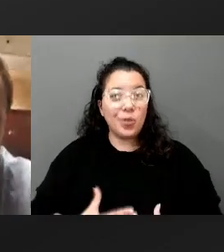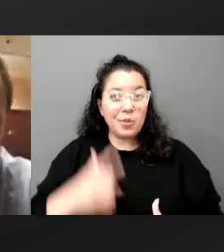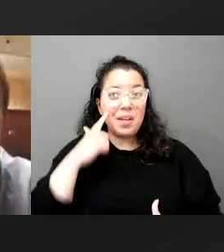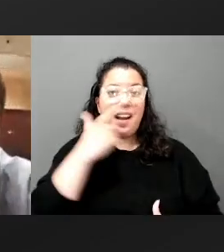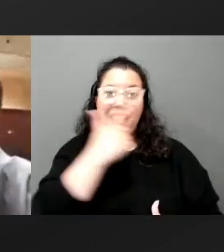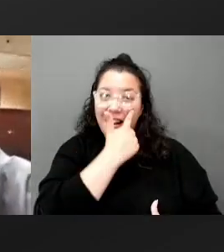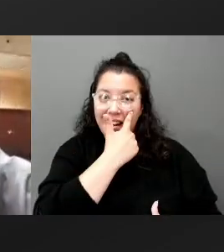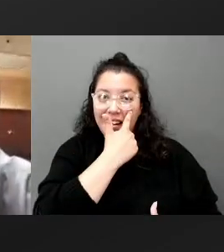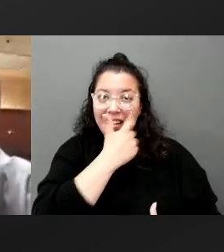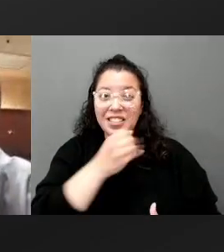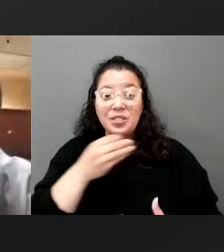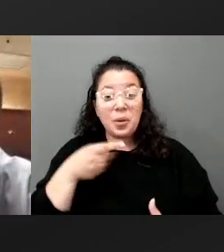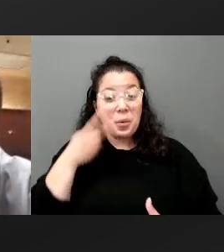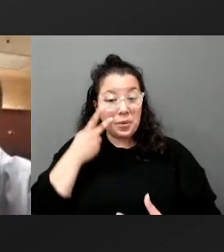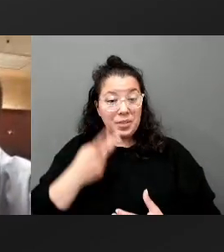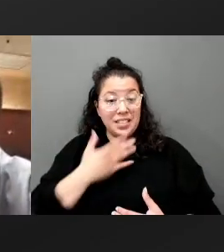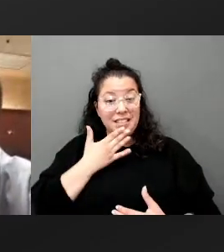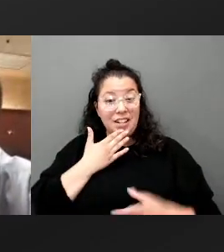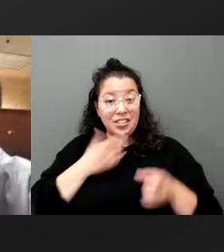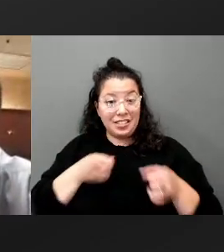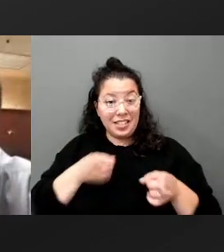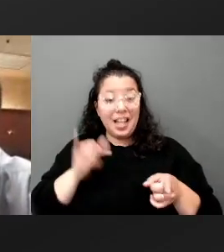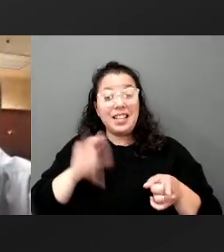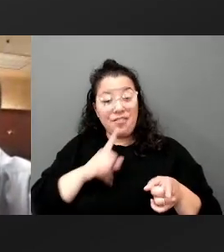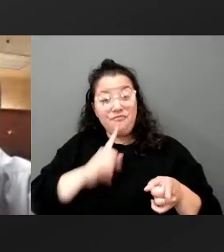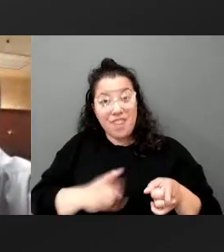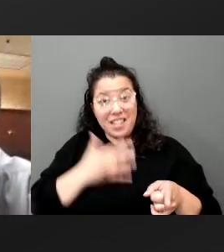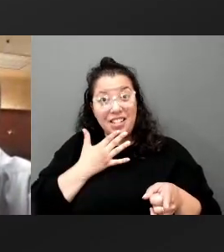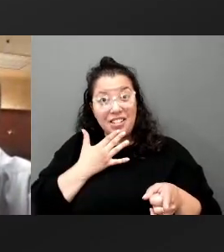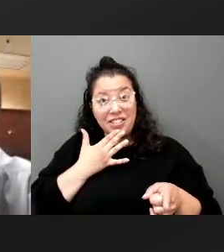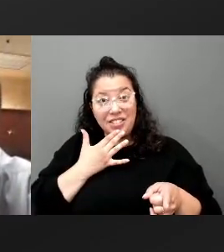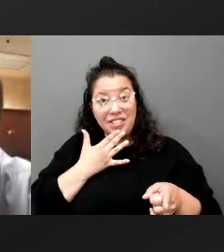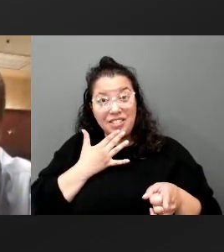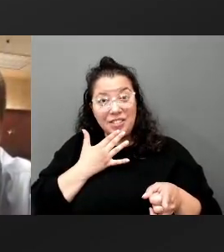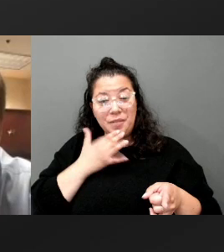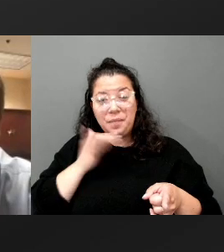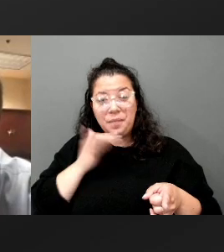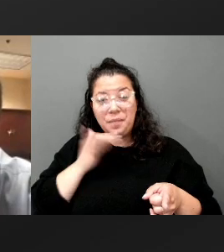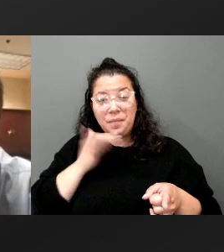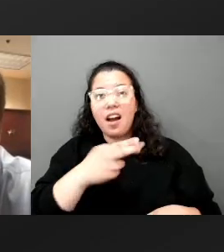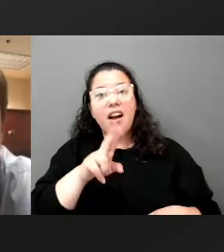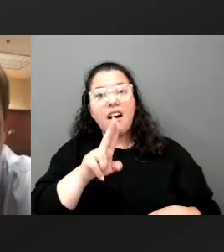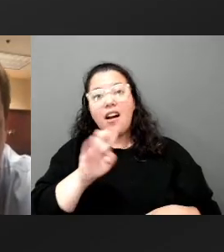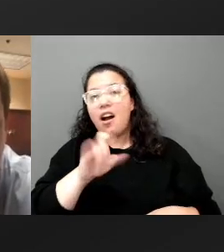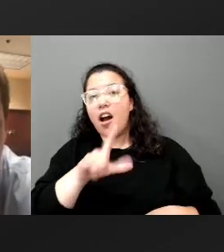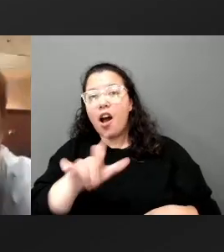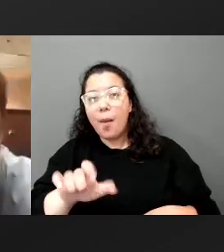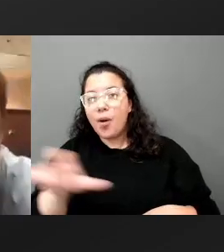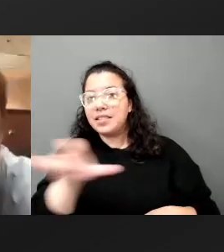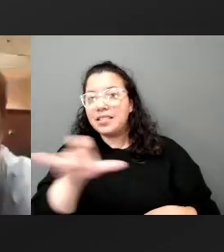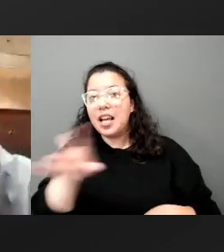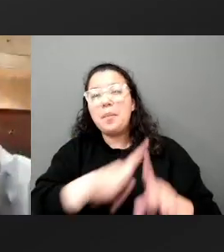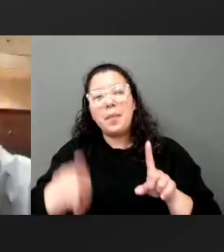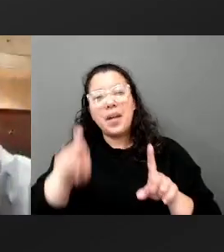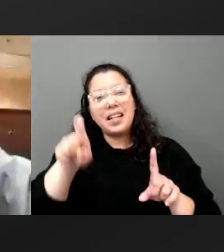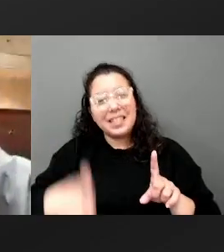the colors you see here are very real, just as real as a Hubble image. It's just that you would need infrared sensitive eyes to